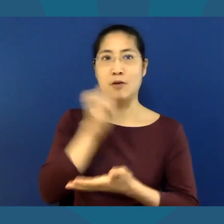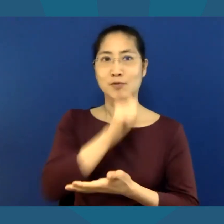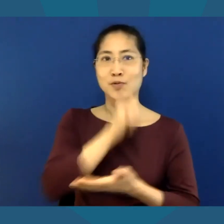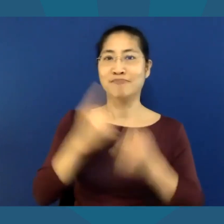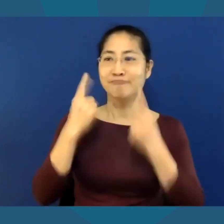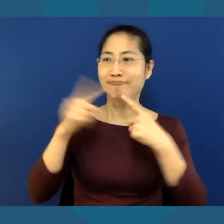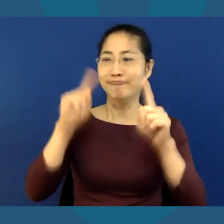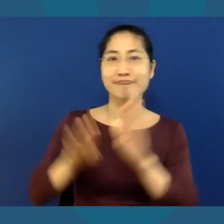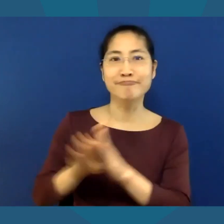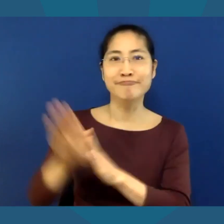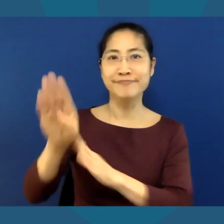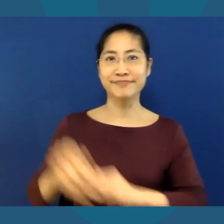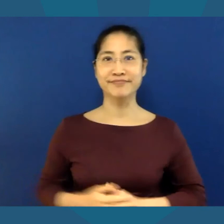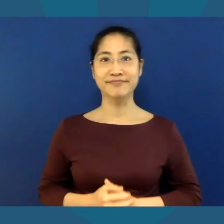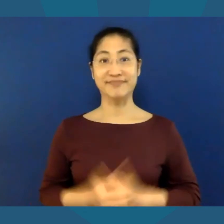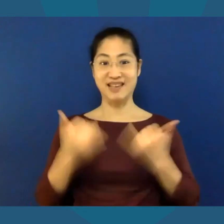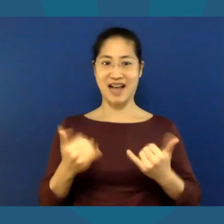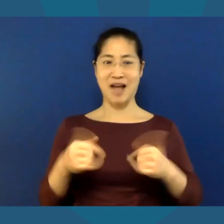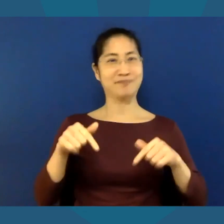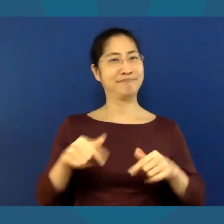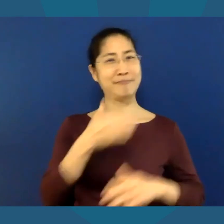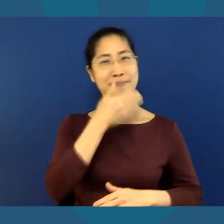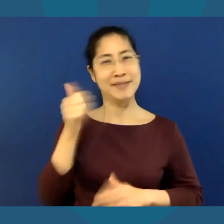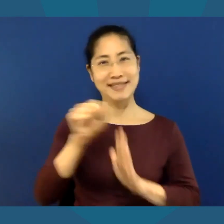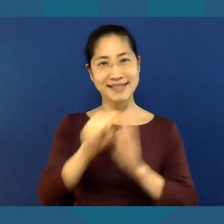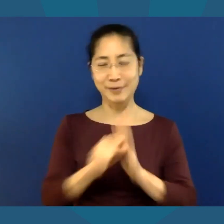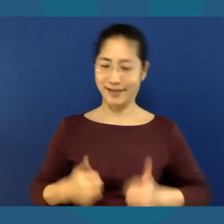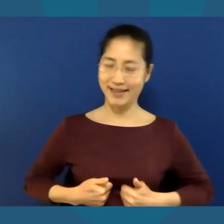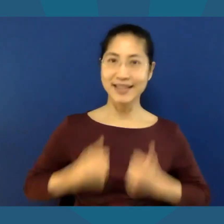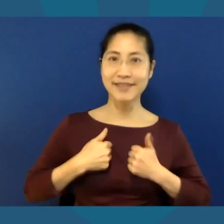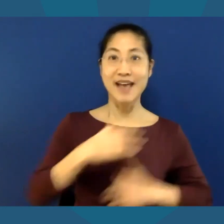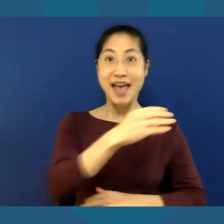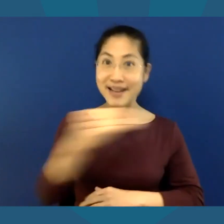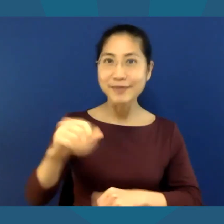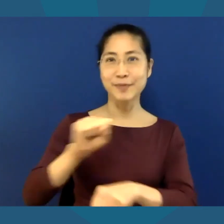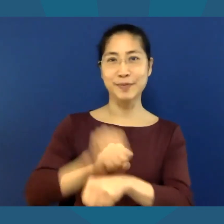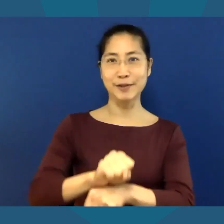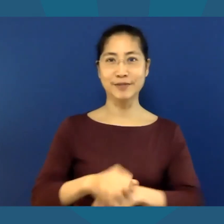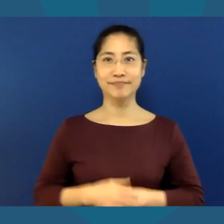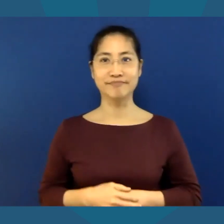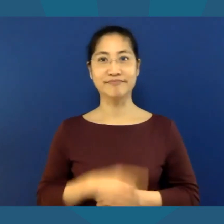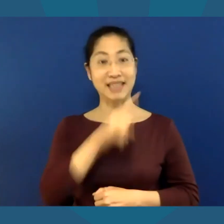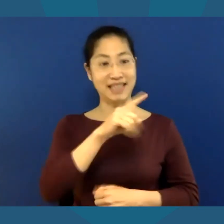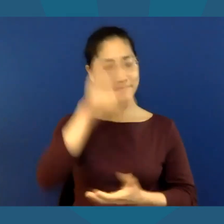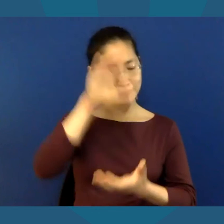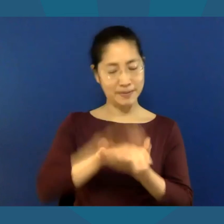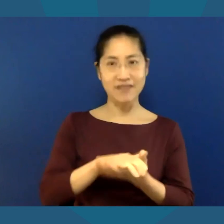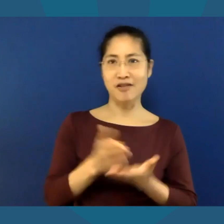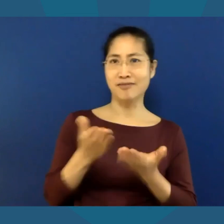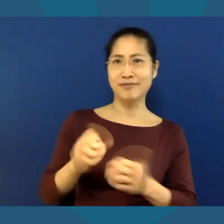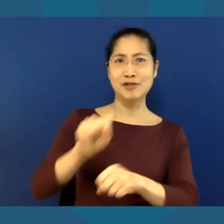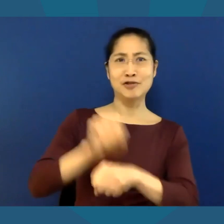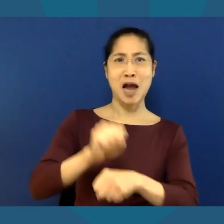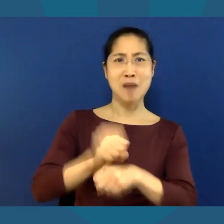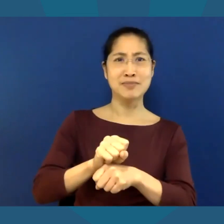and take its place as the best state to live and work in. Neil believes in